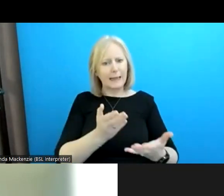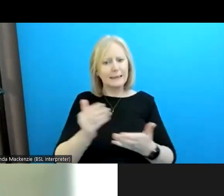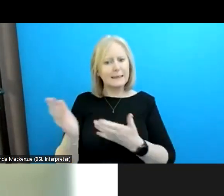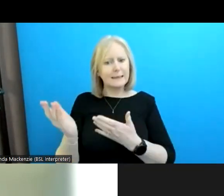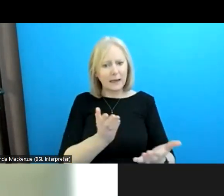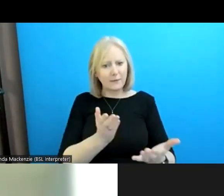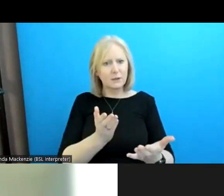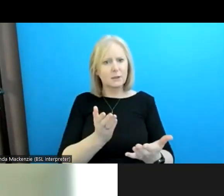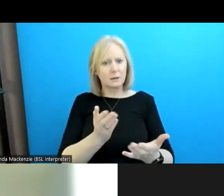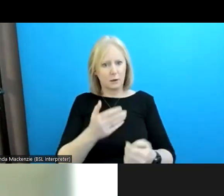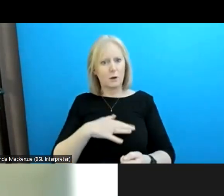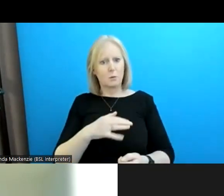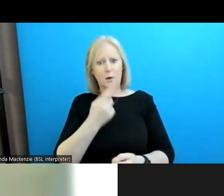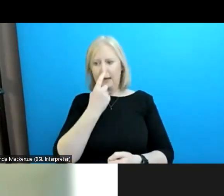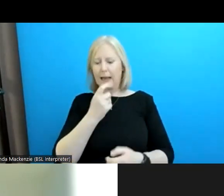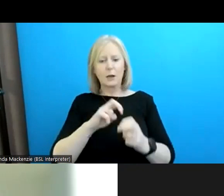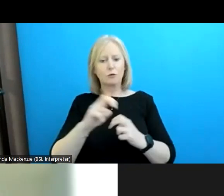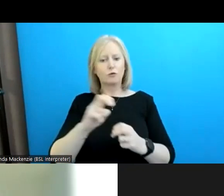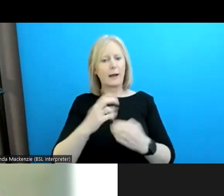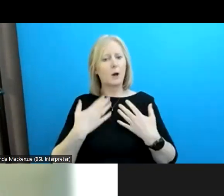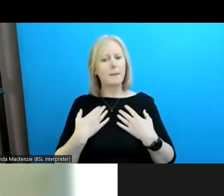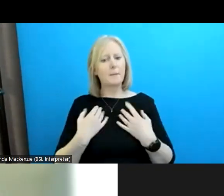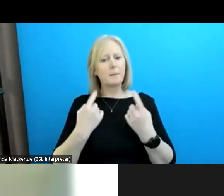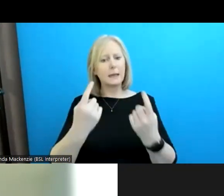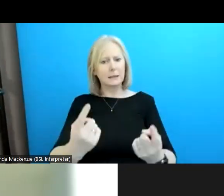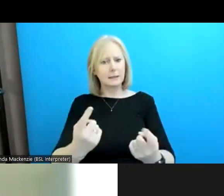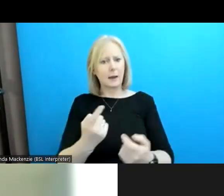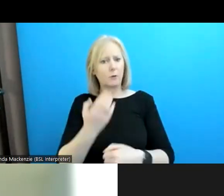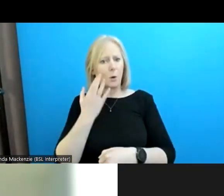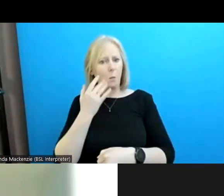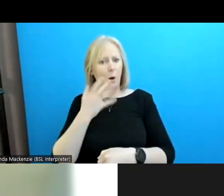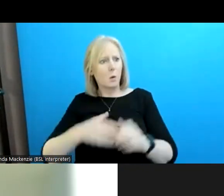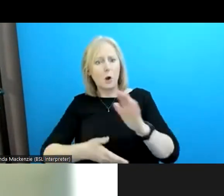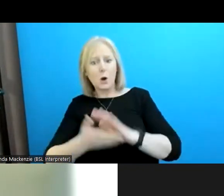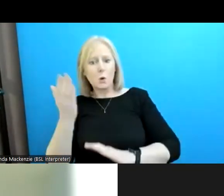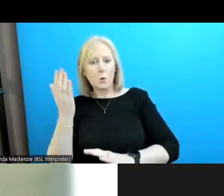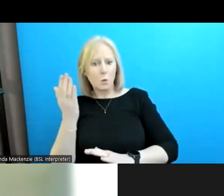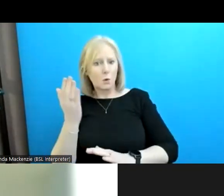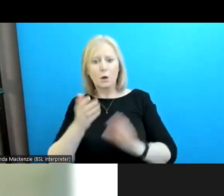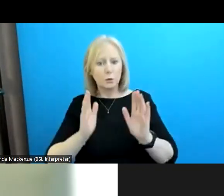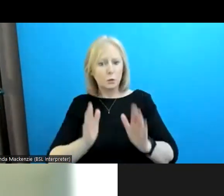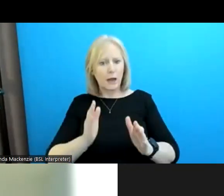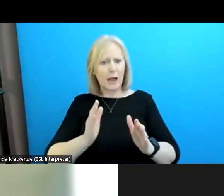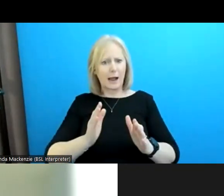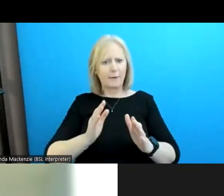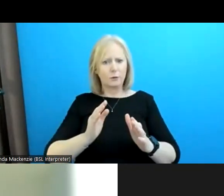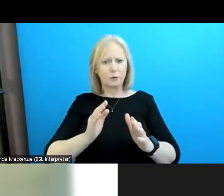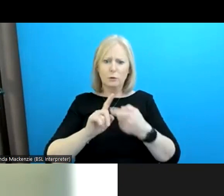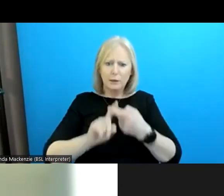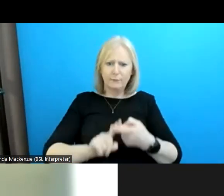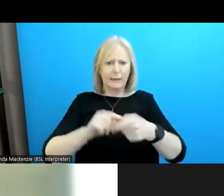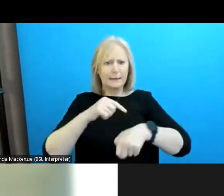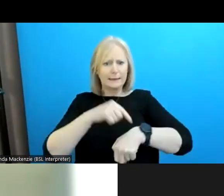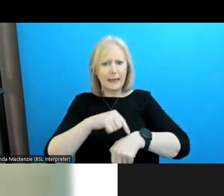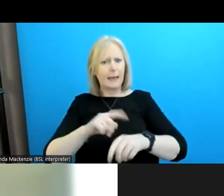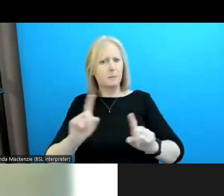the ability to travel how you wish, when you wish, just like non-disabled people. You don't want to be judged or